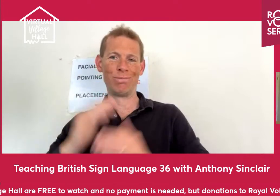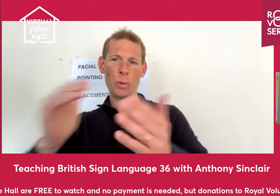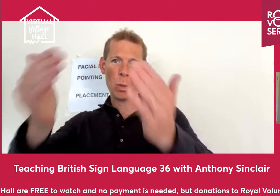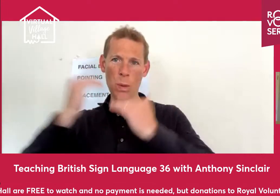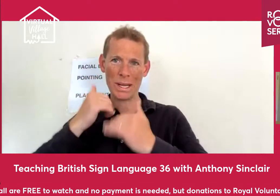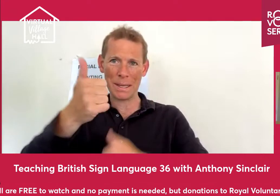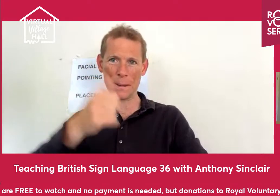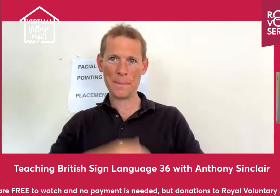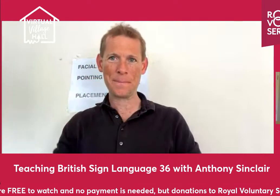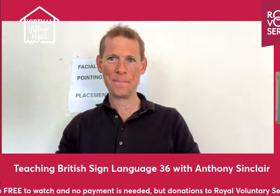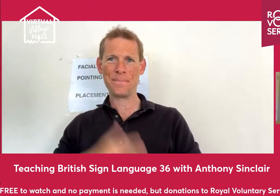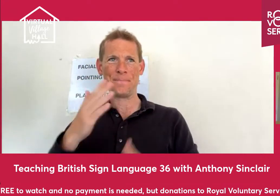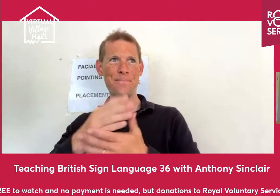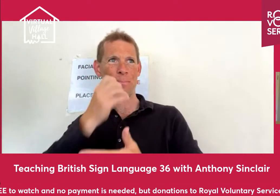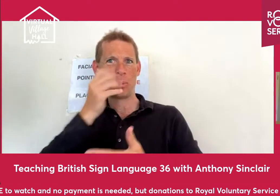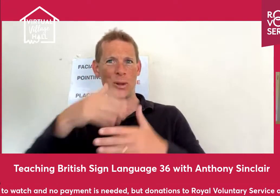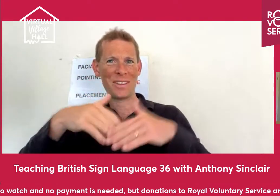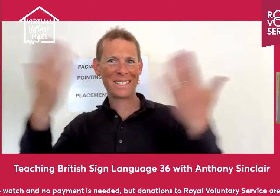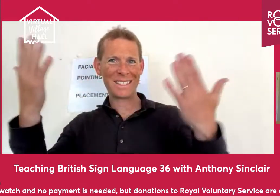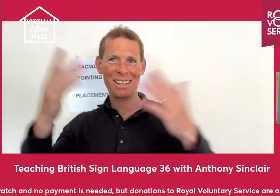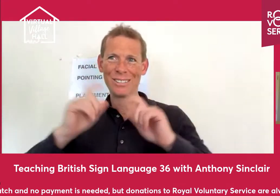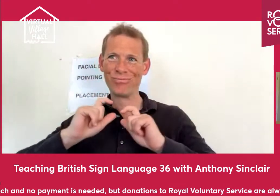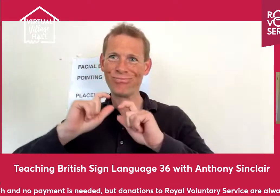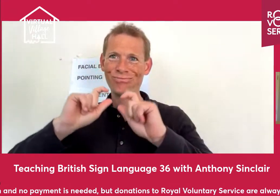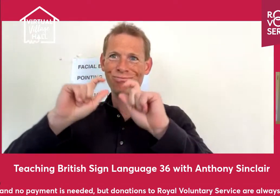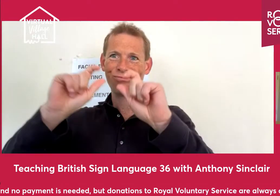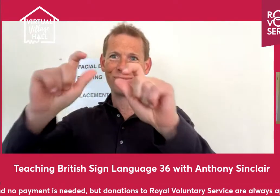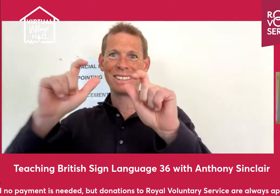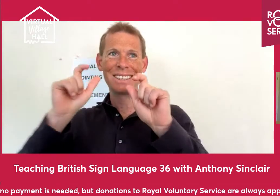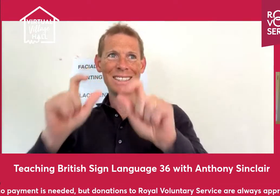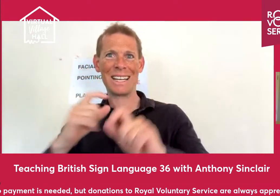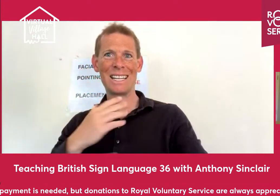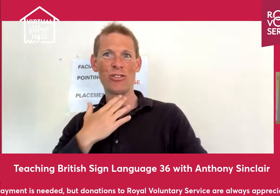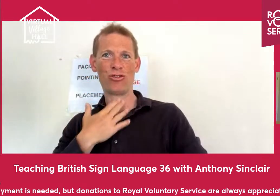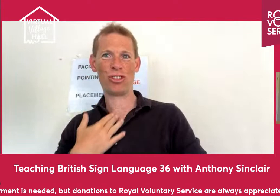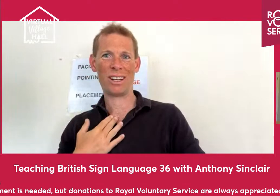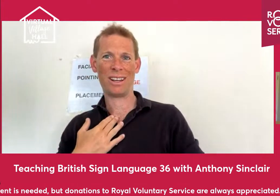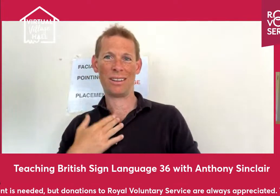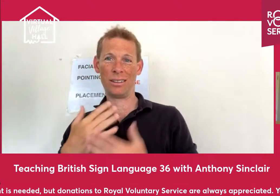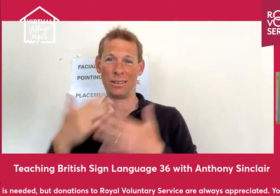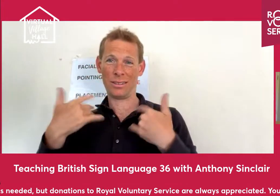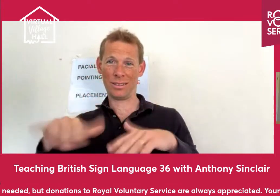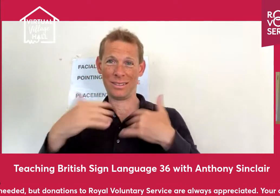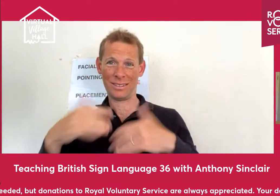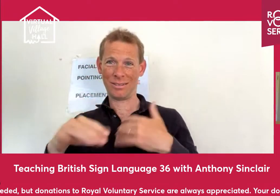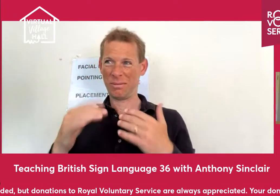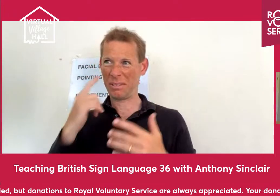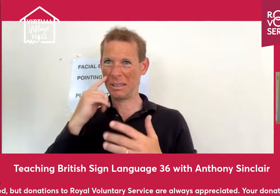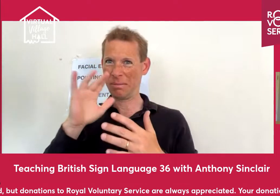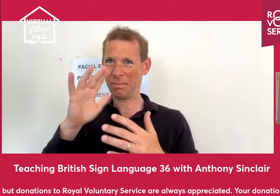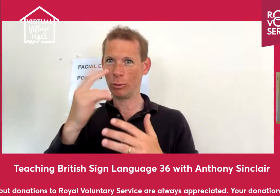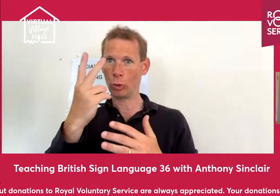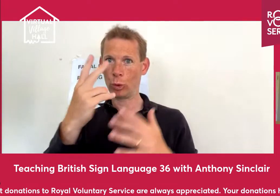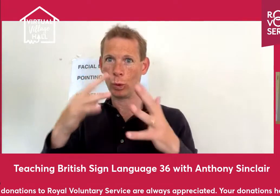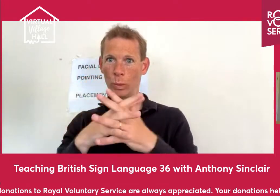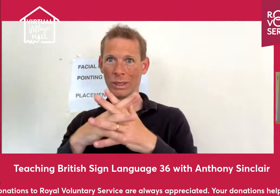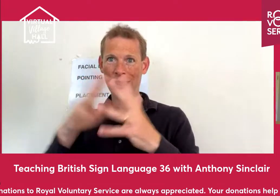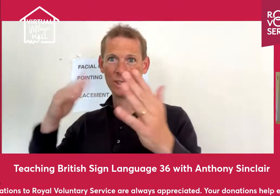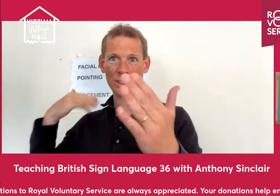an interpreter with me on screen today as well. So you're all very welcome. It's such a beautiful day. Hopefully, the weather stays lovely and dry. It's been really nice for